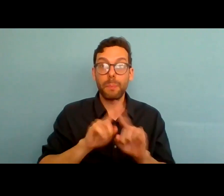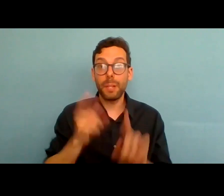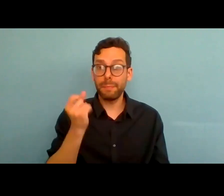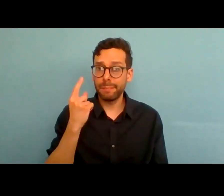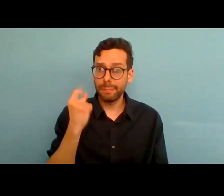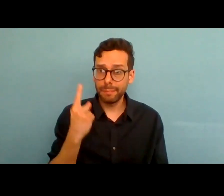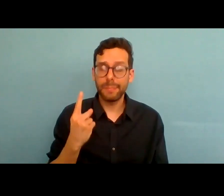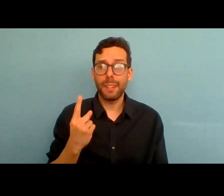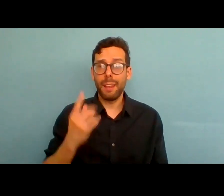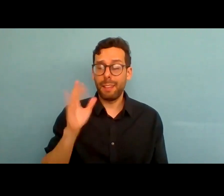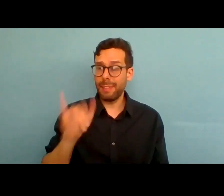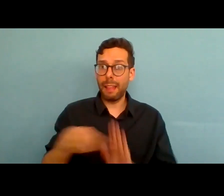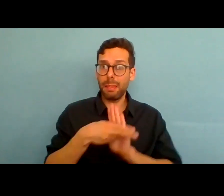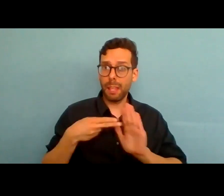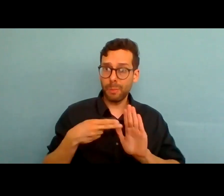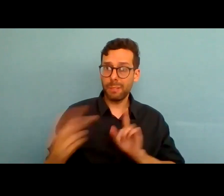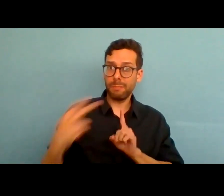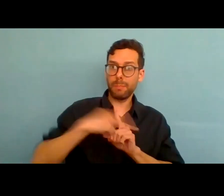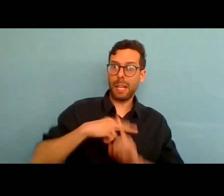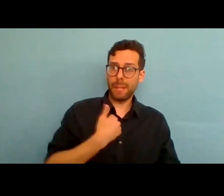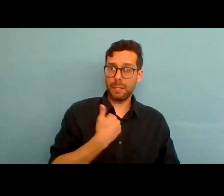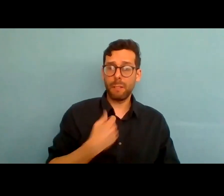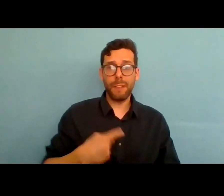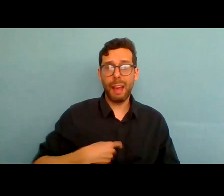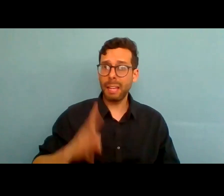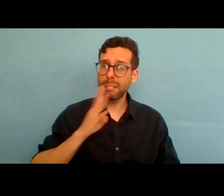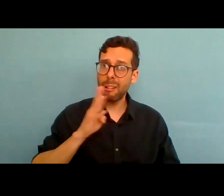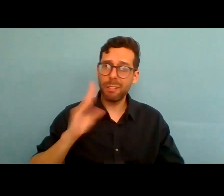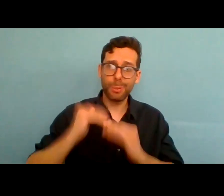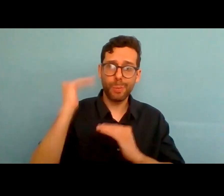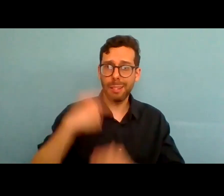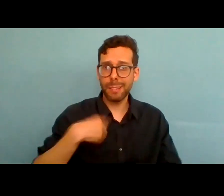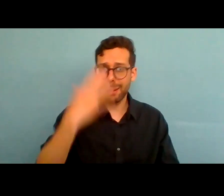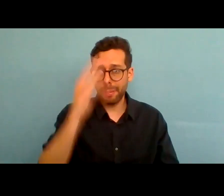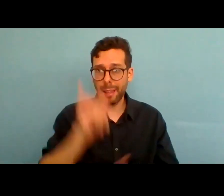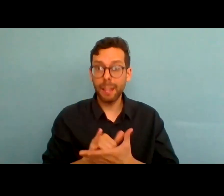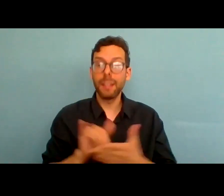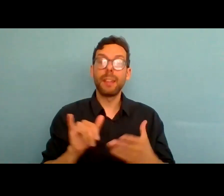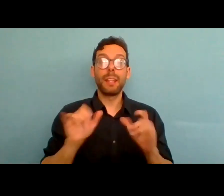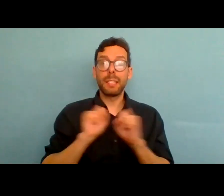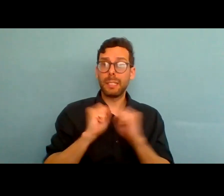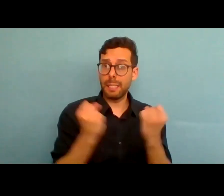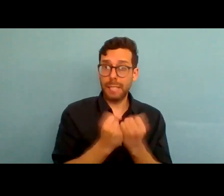talk too much. I know it. Okay, fine. Just because society hasn't labeled that as a disorder that I know